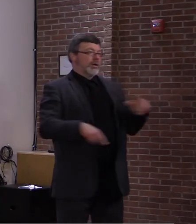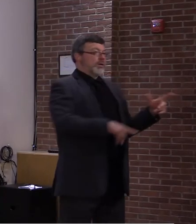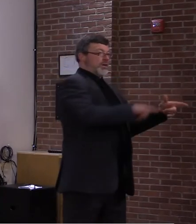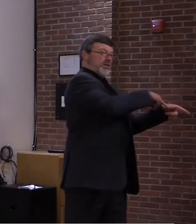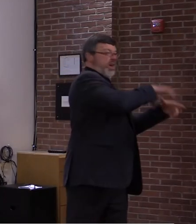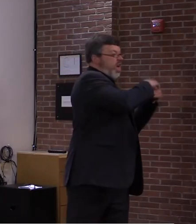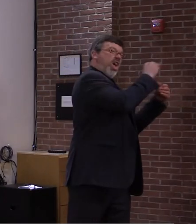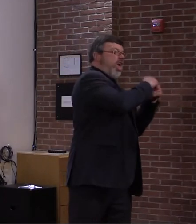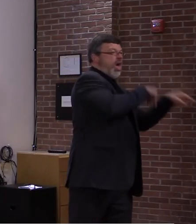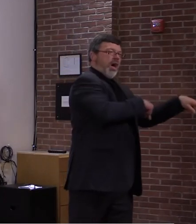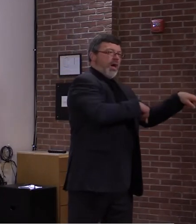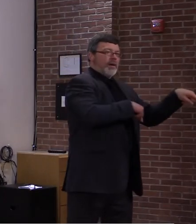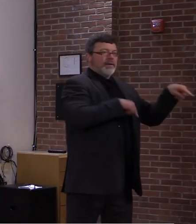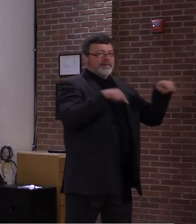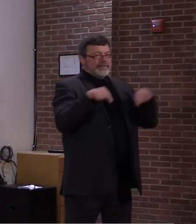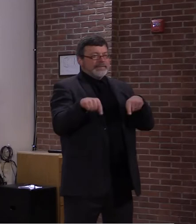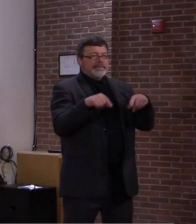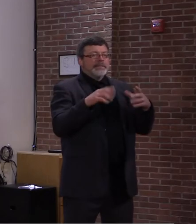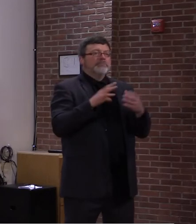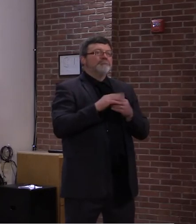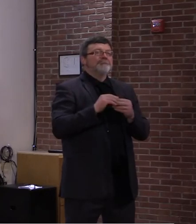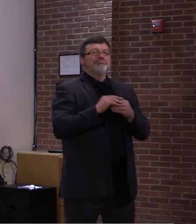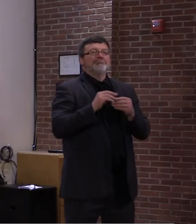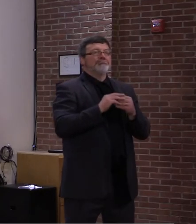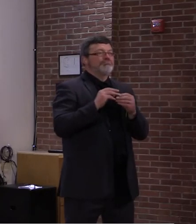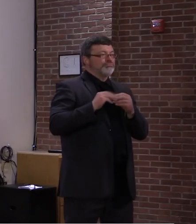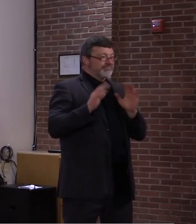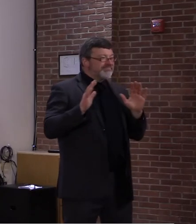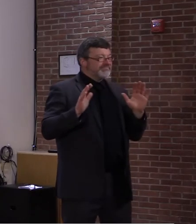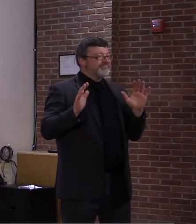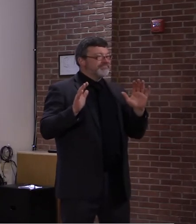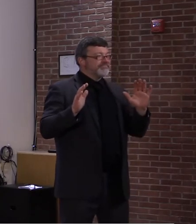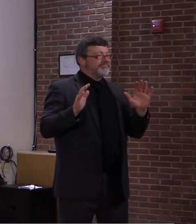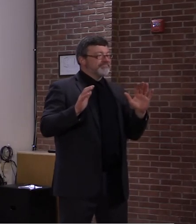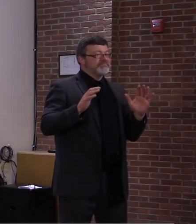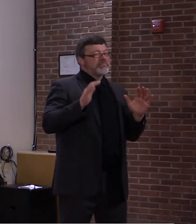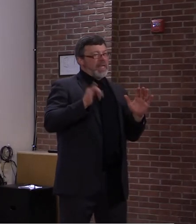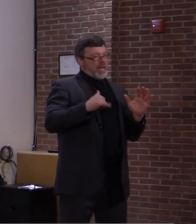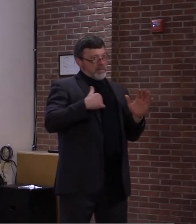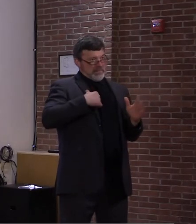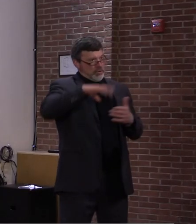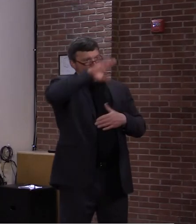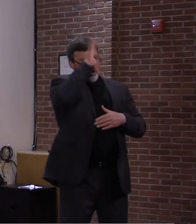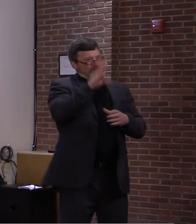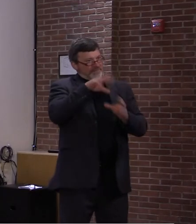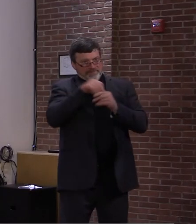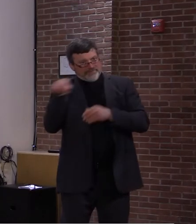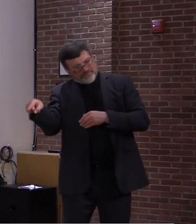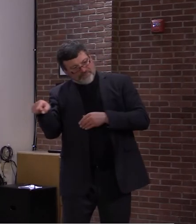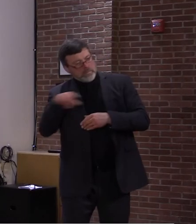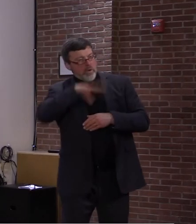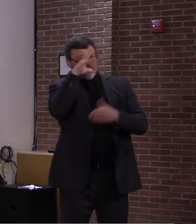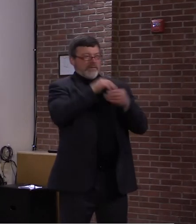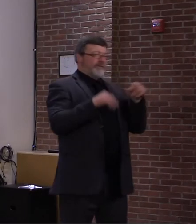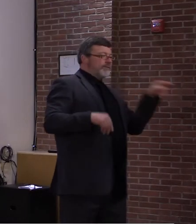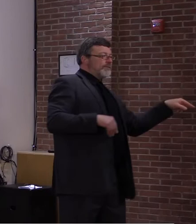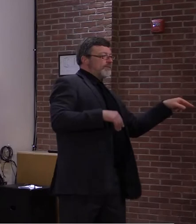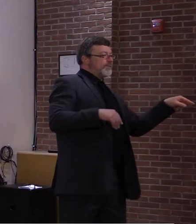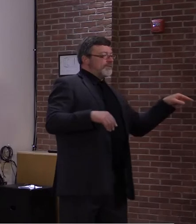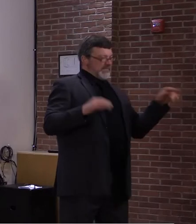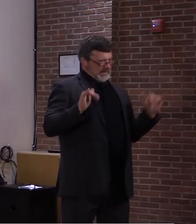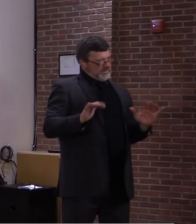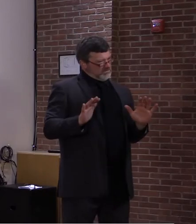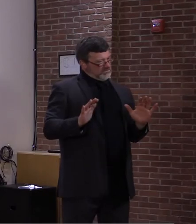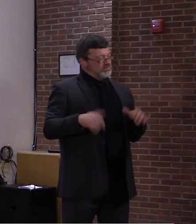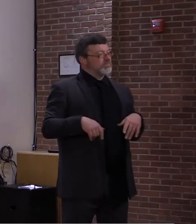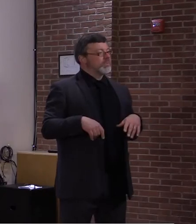Republican, but I have not participated in the platform. Okay. And I have a question about the clean heat standard, and I know you've